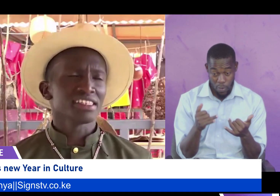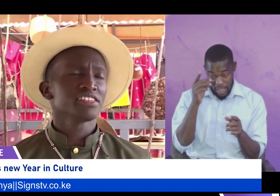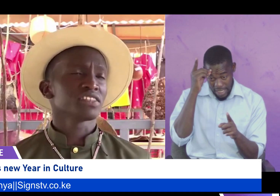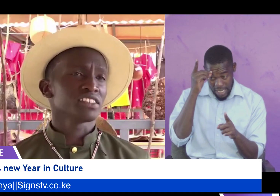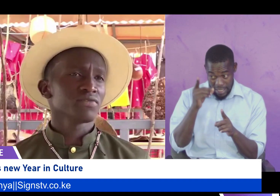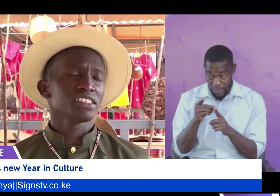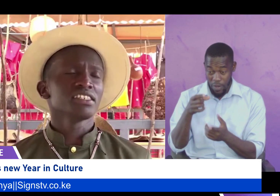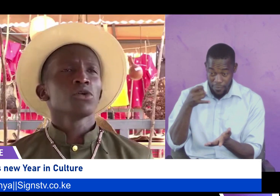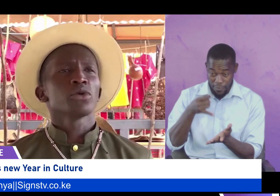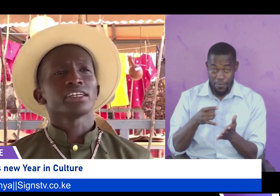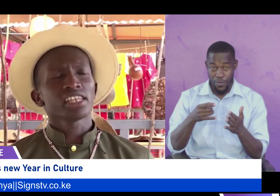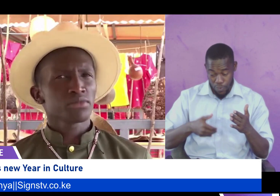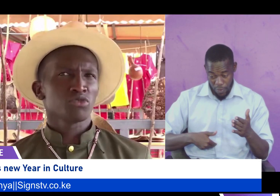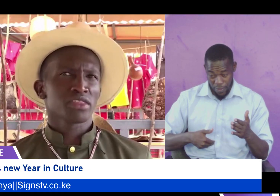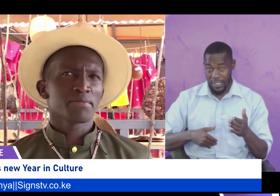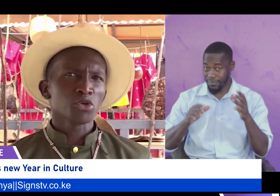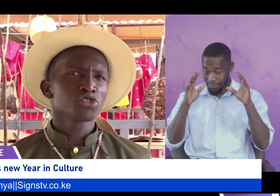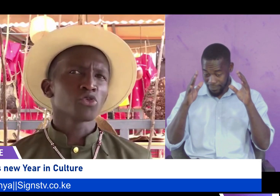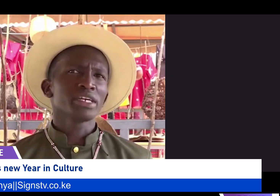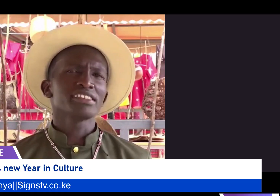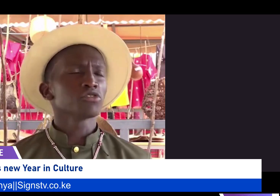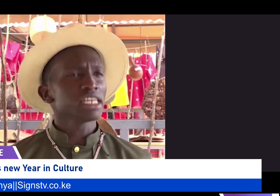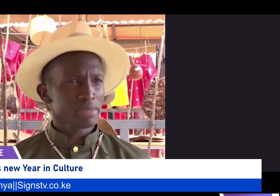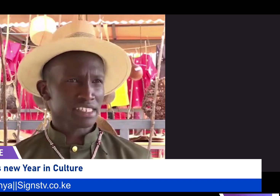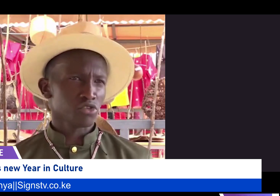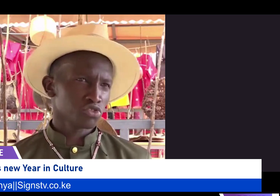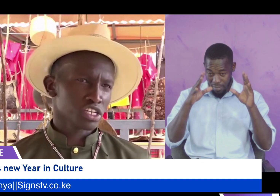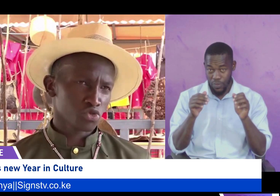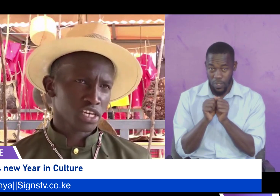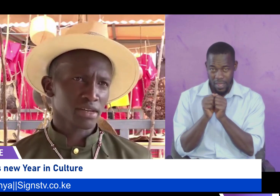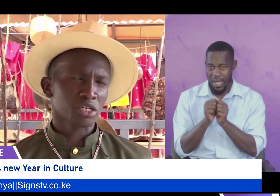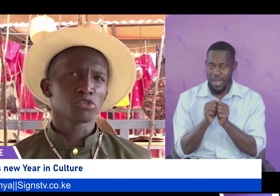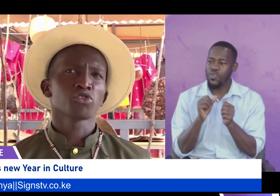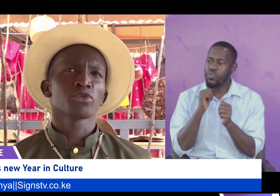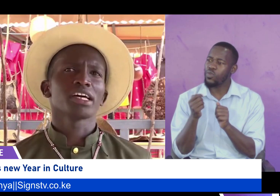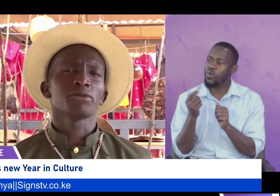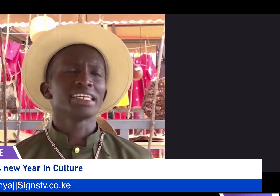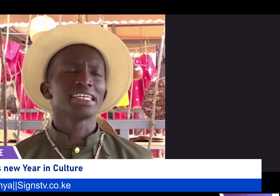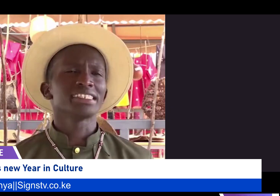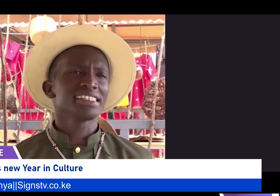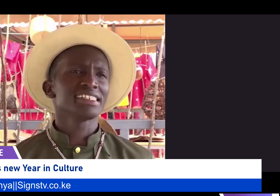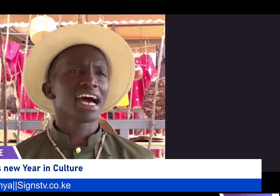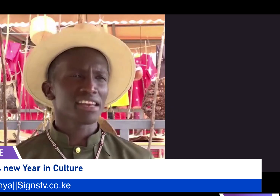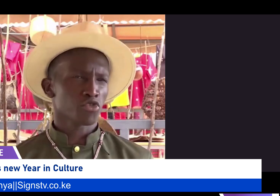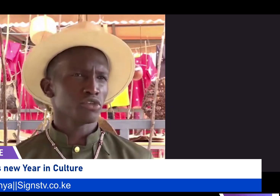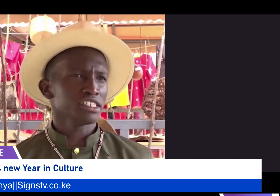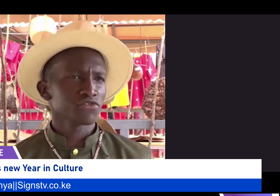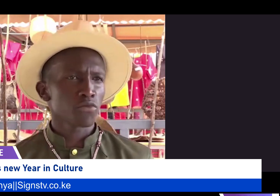in this festivity. We can celebrate with them, and also it is not limited only to the Tugen, but also we are integrating other communities from